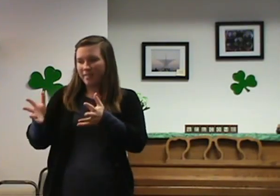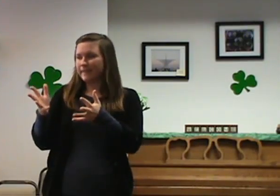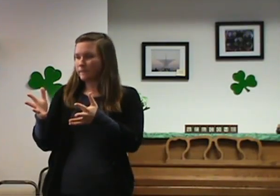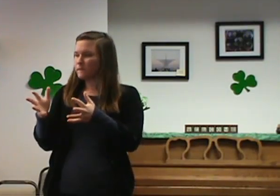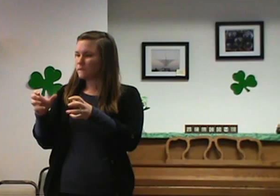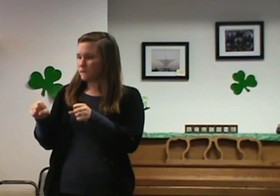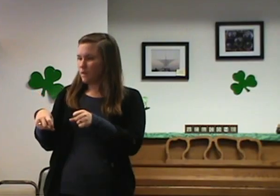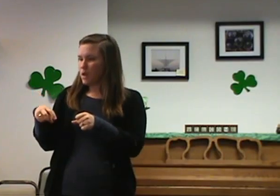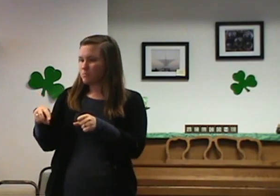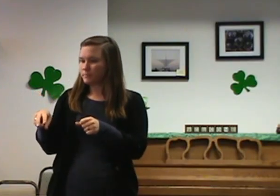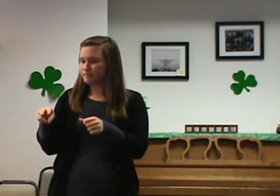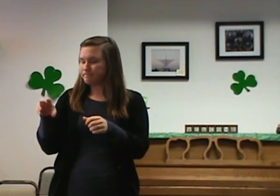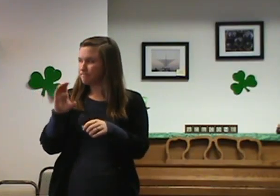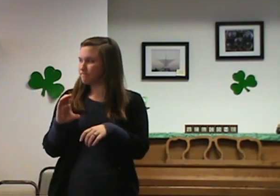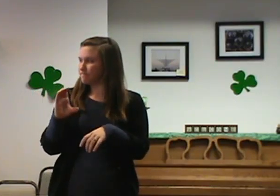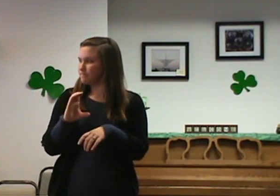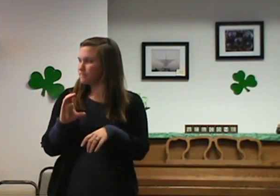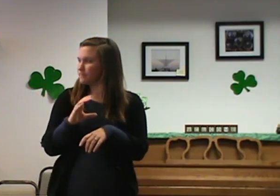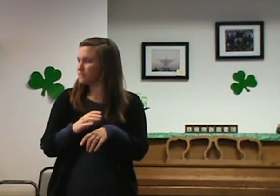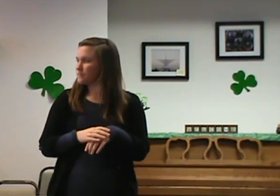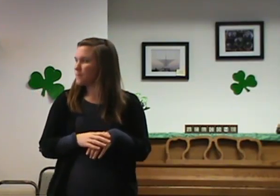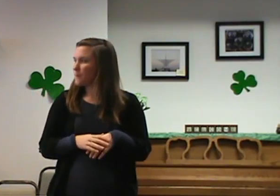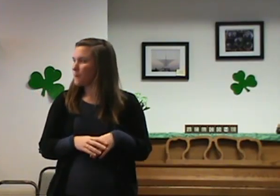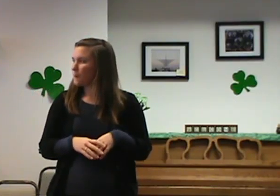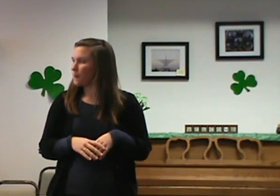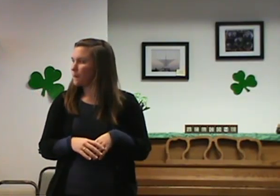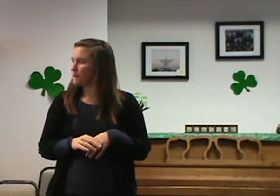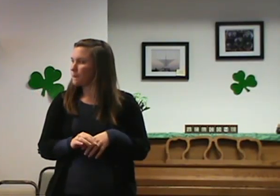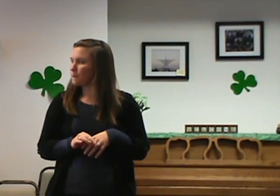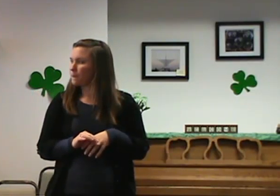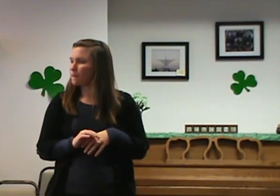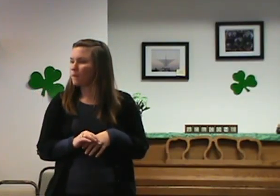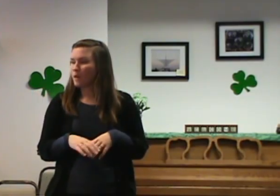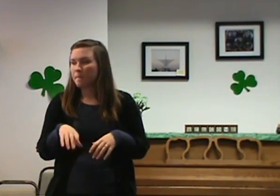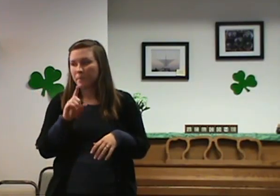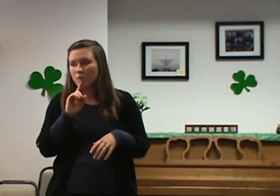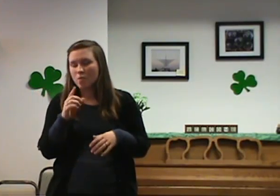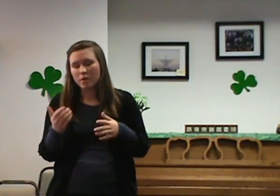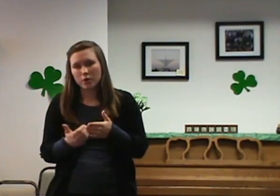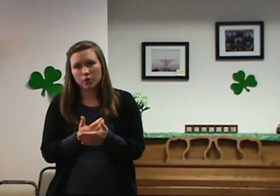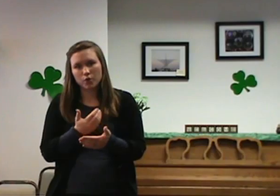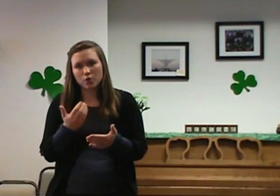But, yeah, that one with the built-in stand, that easel on it does.